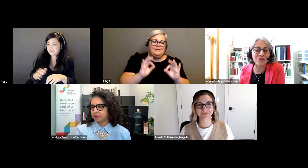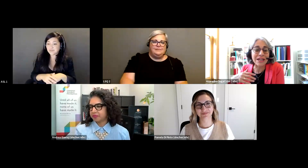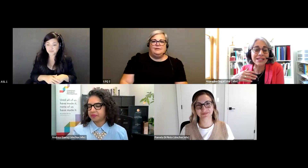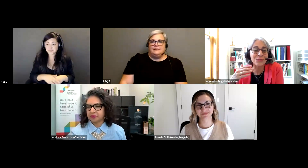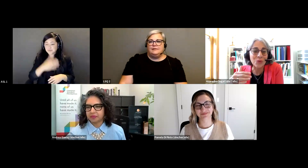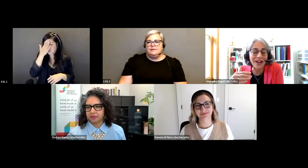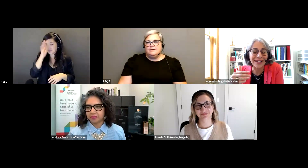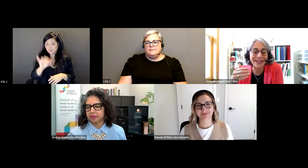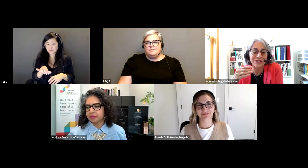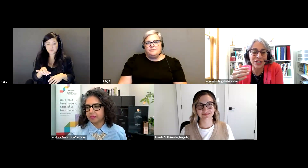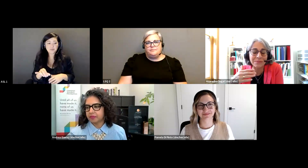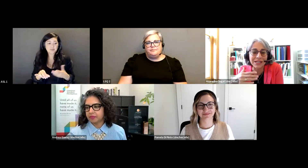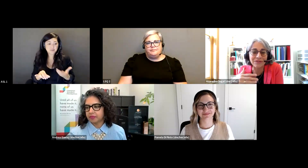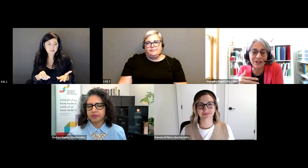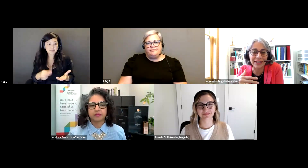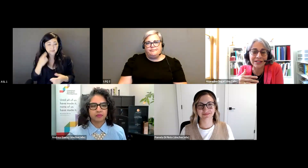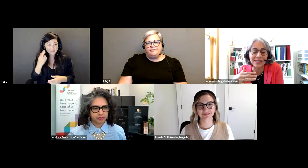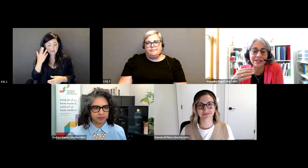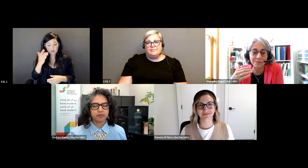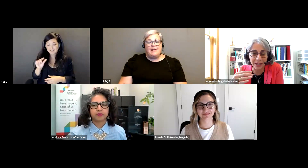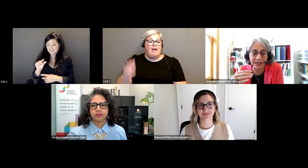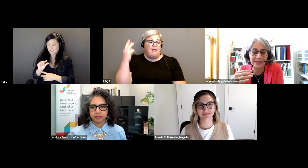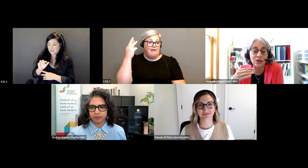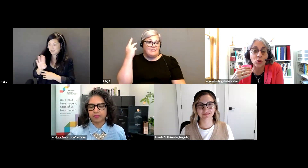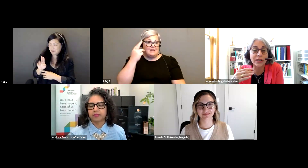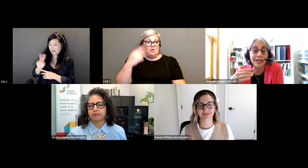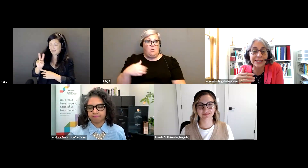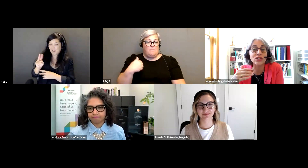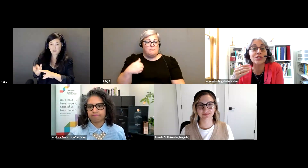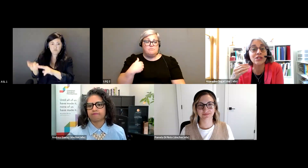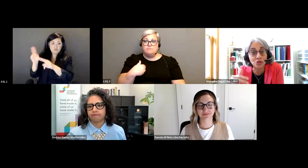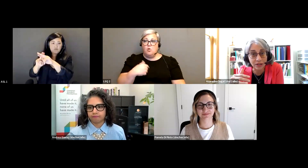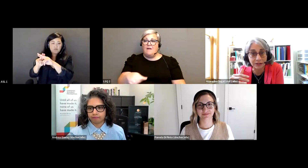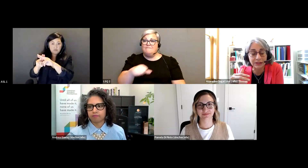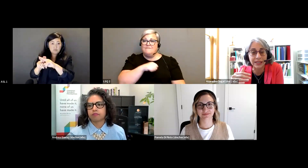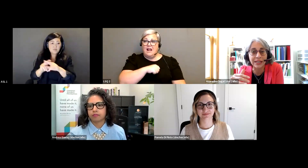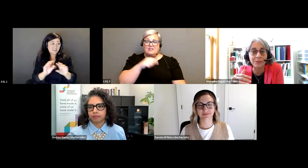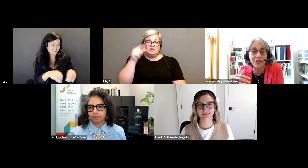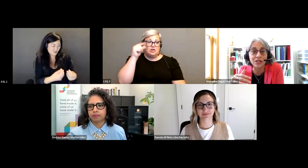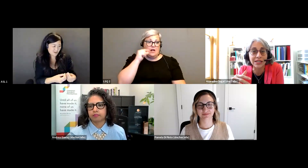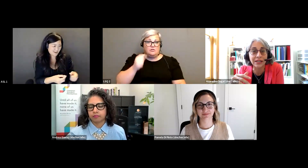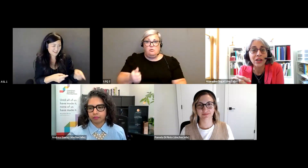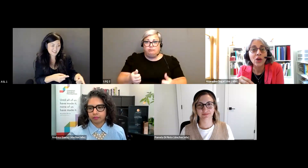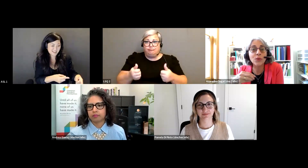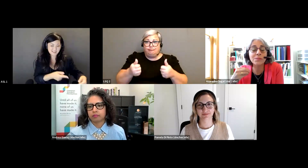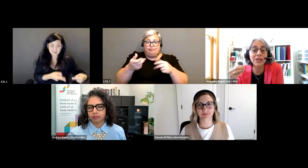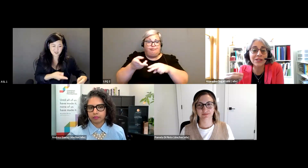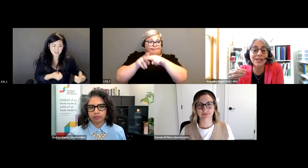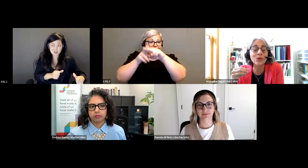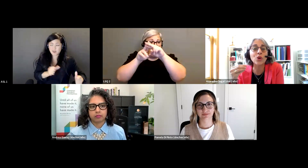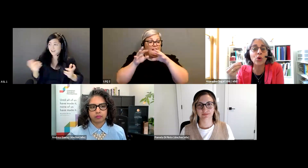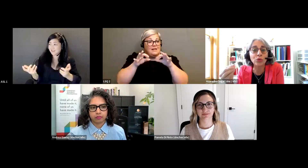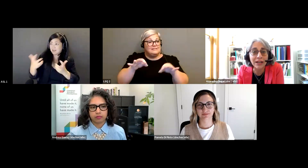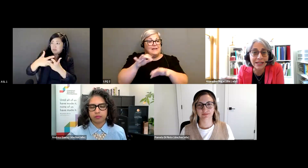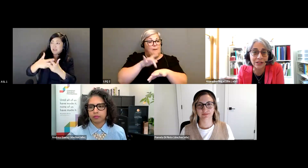the reason why gender-based violence spiked and organizations struggled in the emergency was because